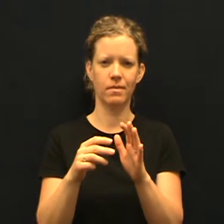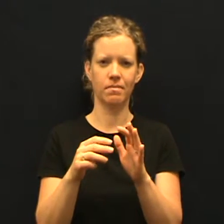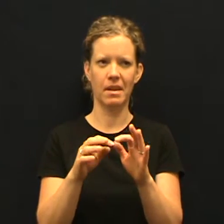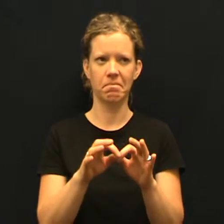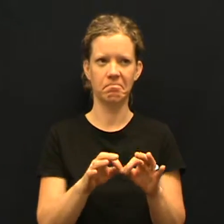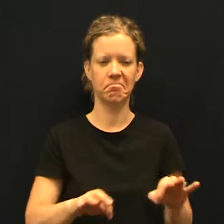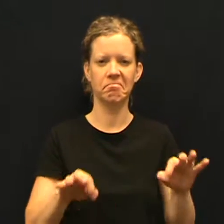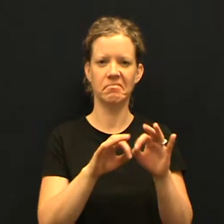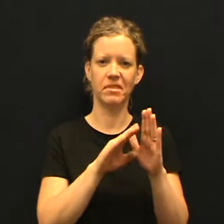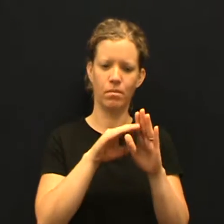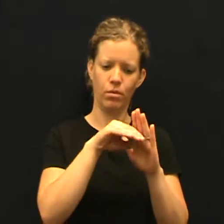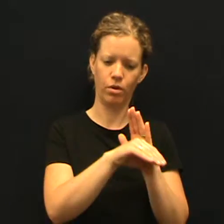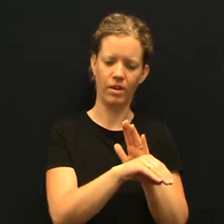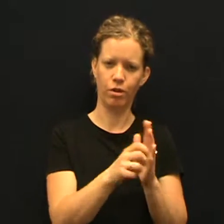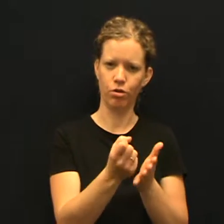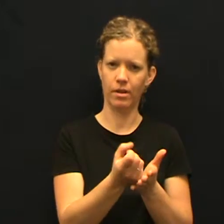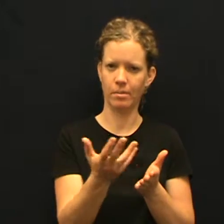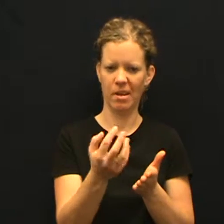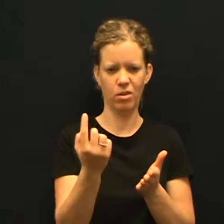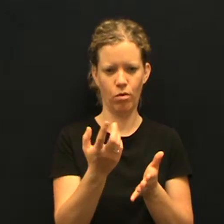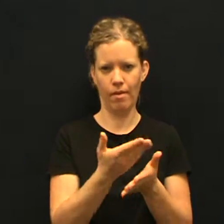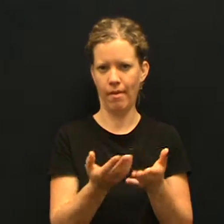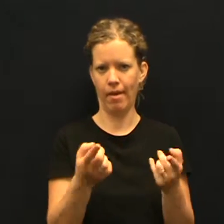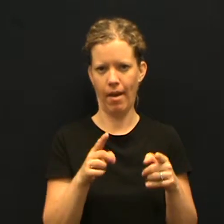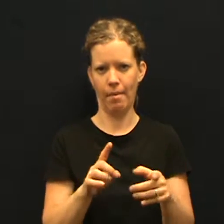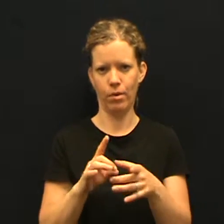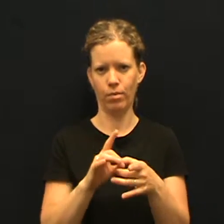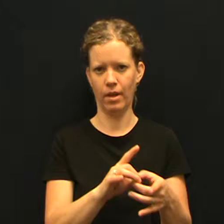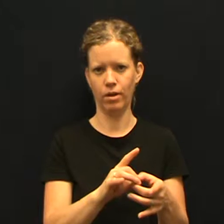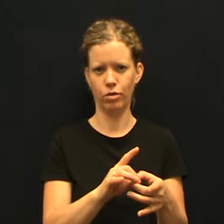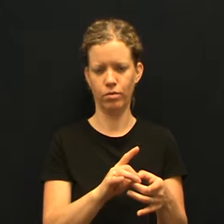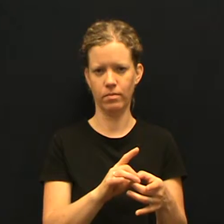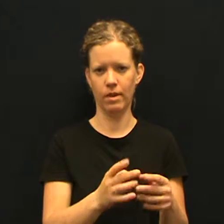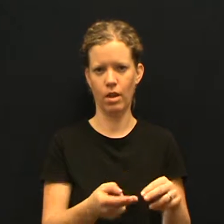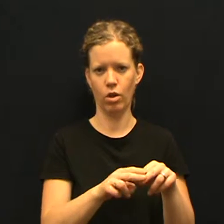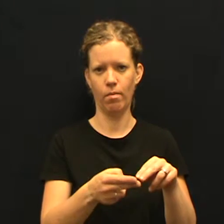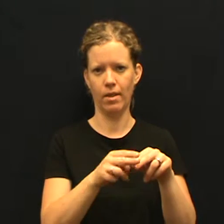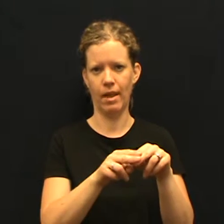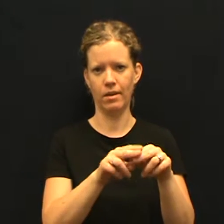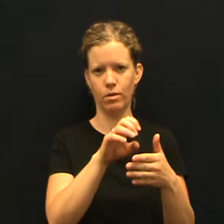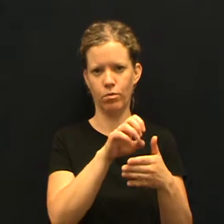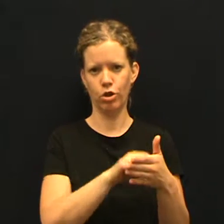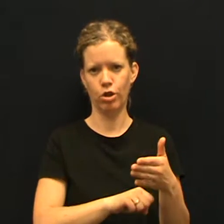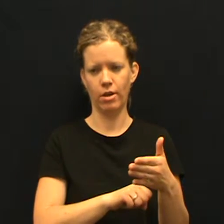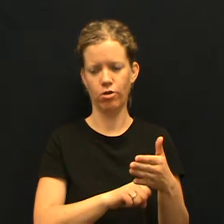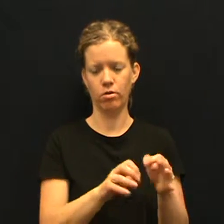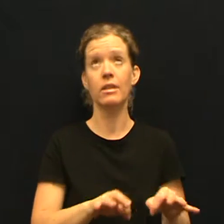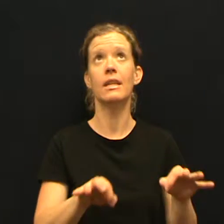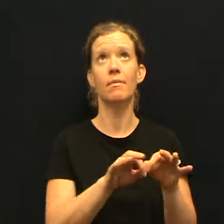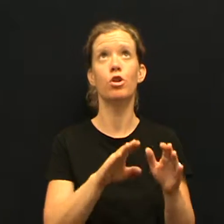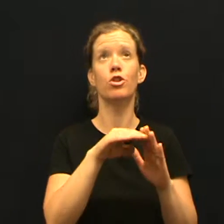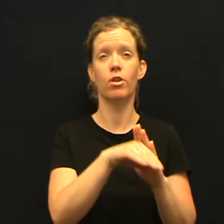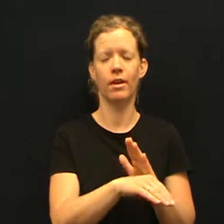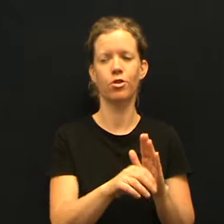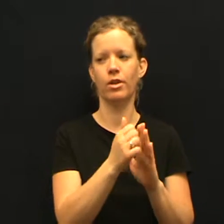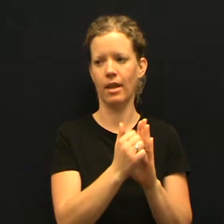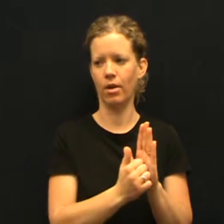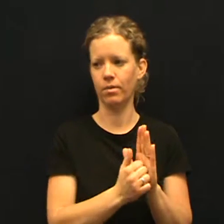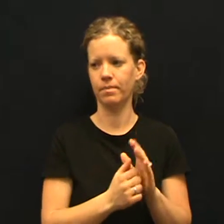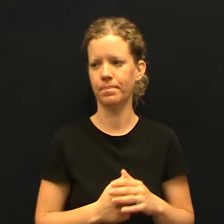activity in that accumulated depreciation account. Now, what we have to do is we